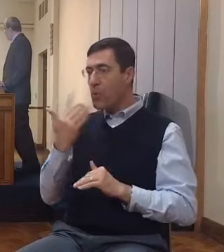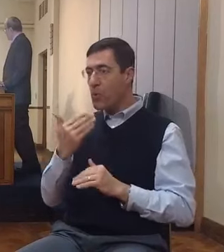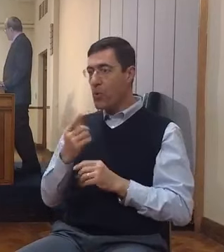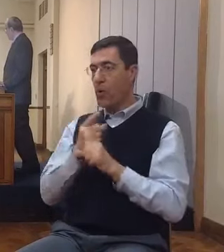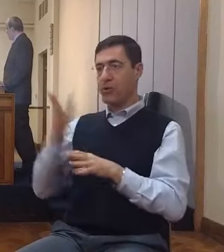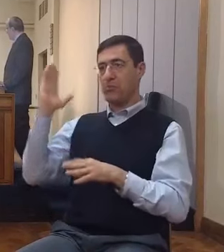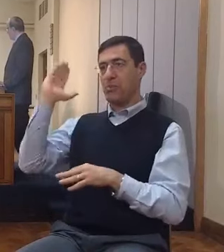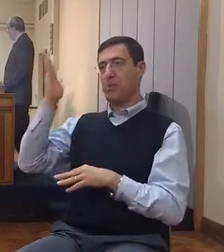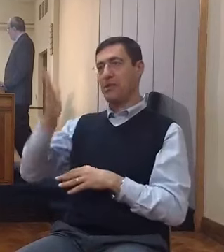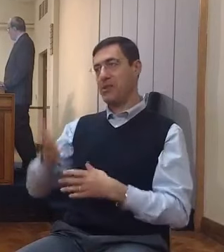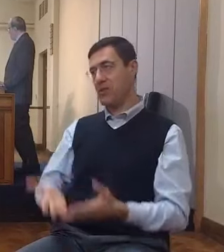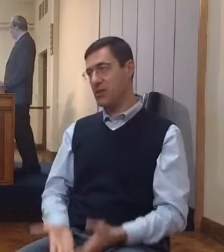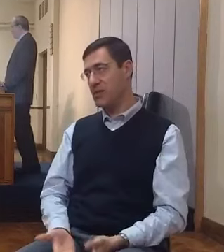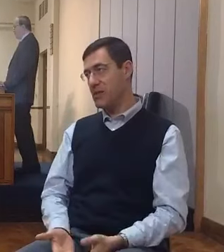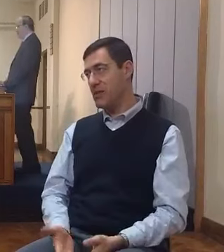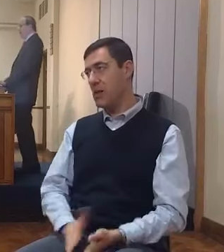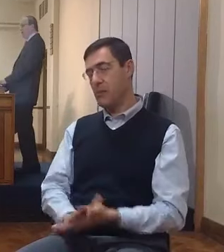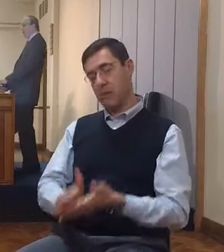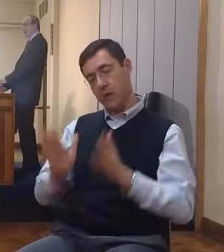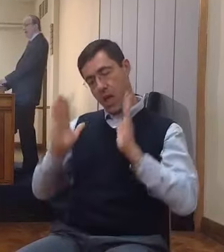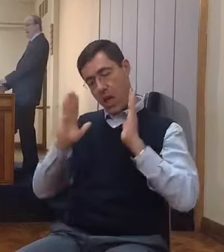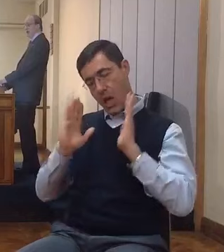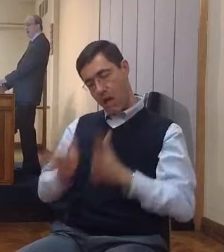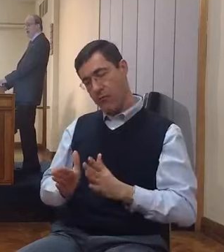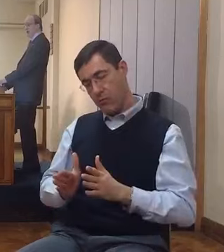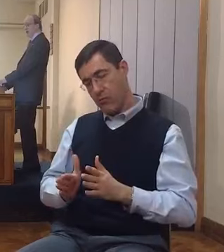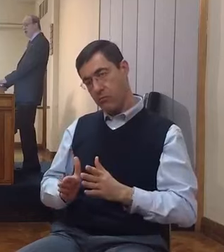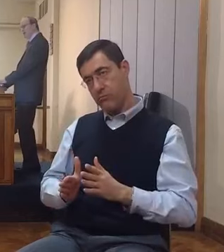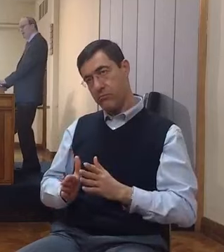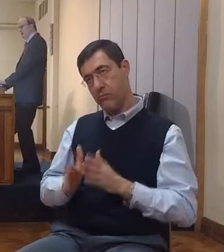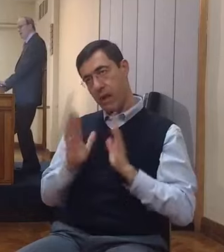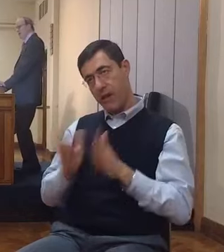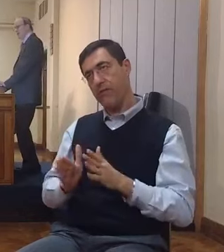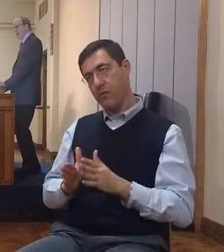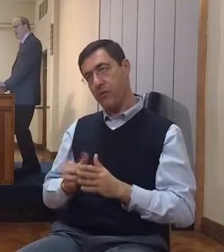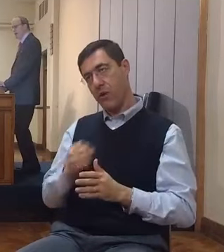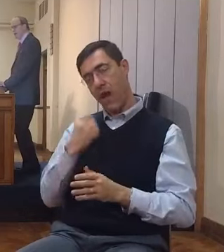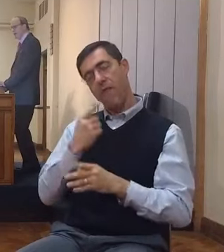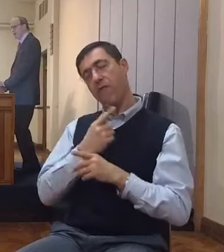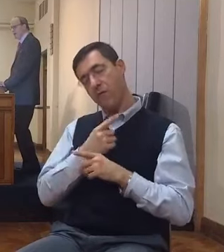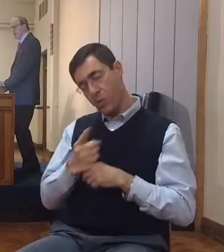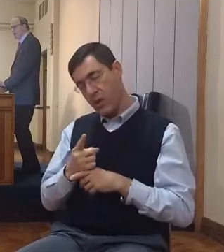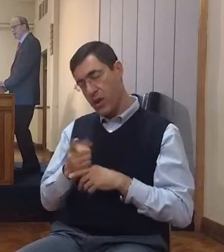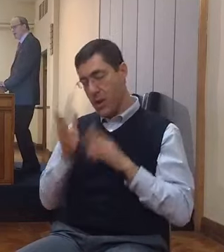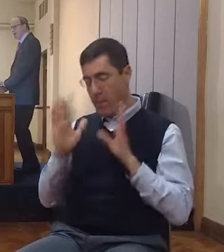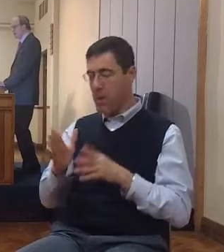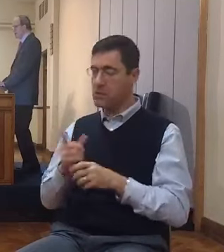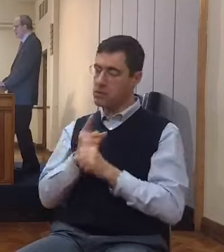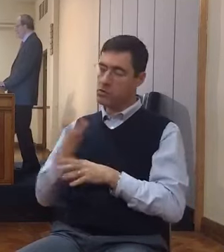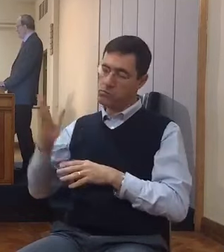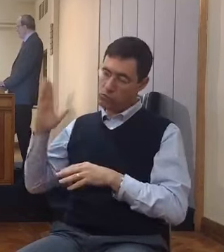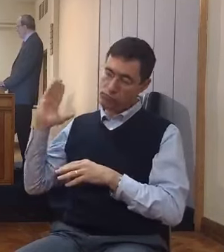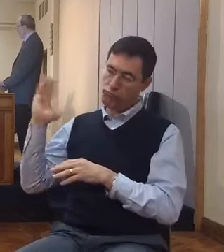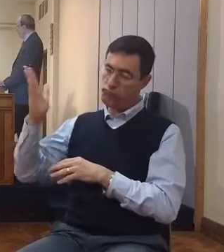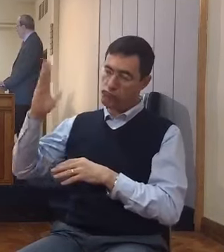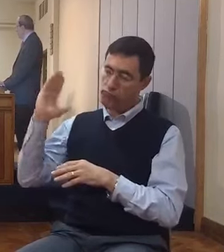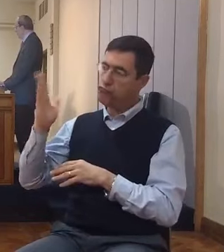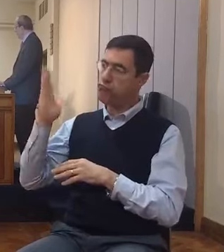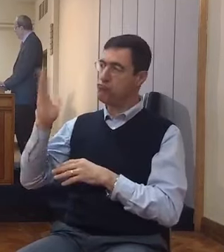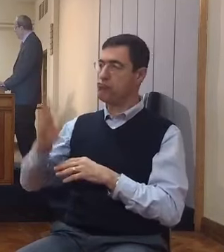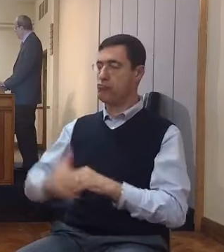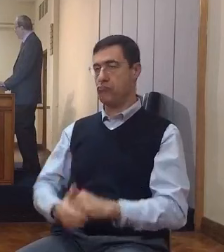doctrines of the gospel. But today we say, oh, I don't believe in that. And so many.